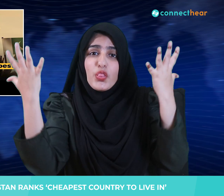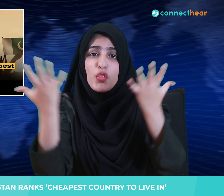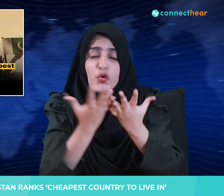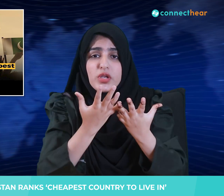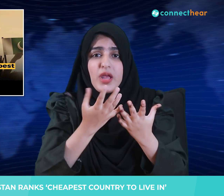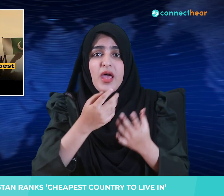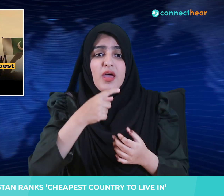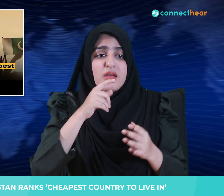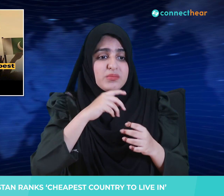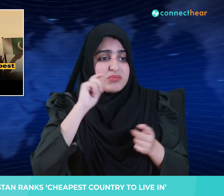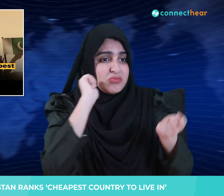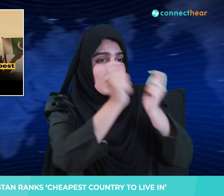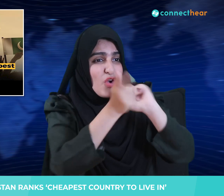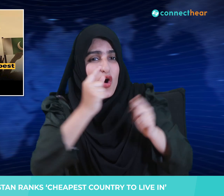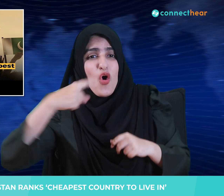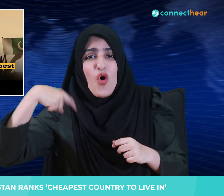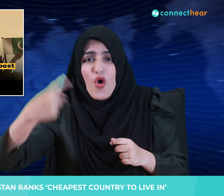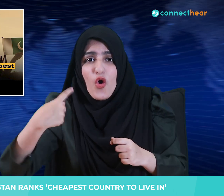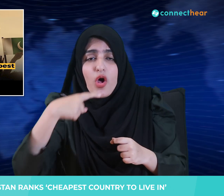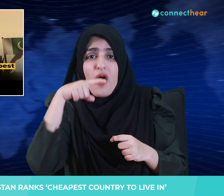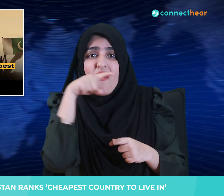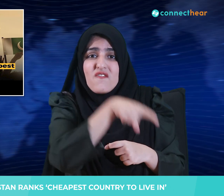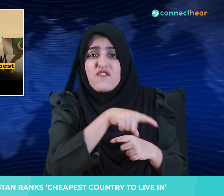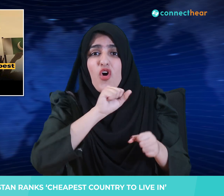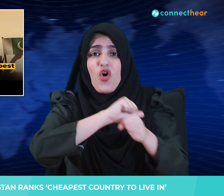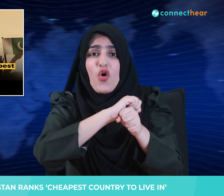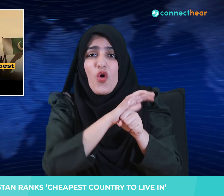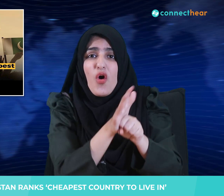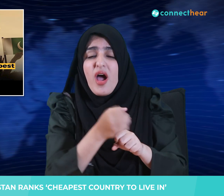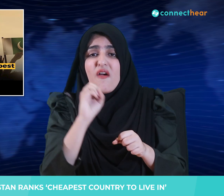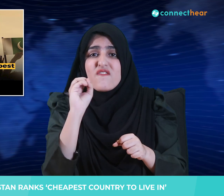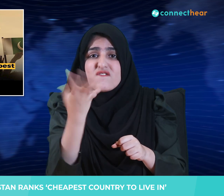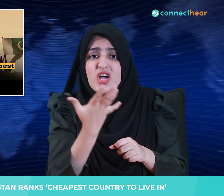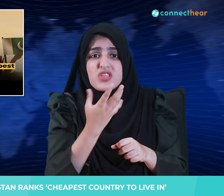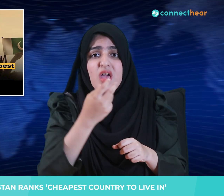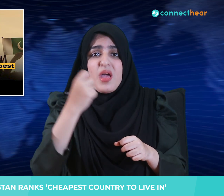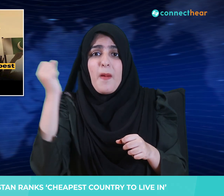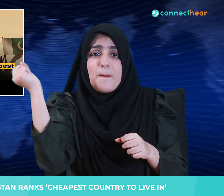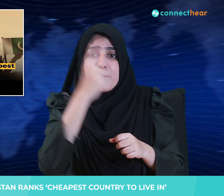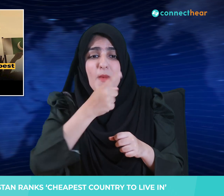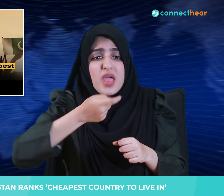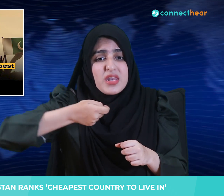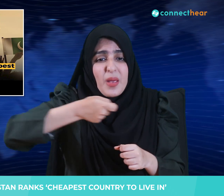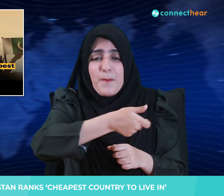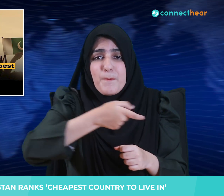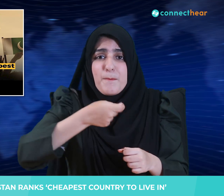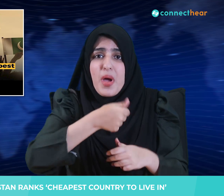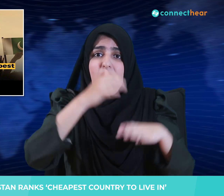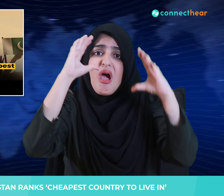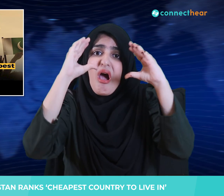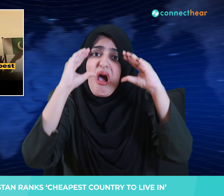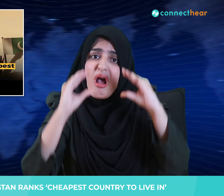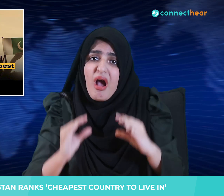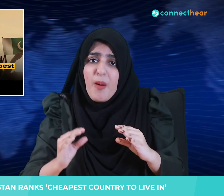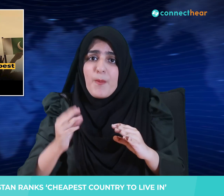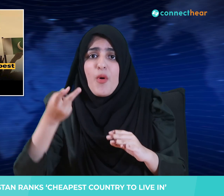Contrary to it, worldwide, the prices of daily commodities spiraled, impacting the most thriving economies of the world